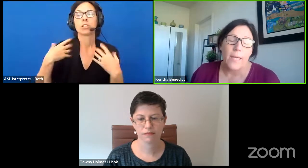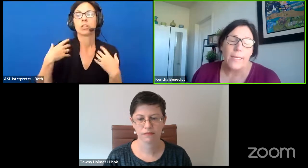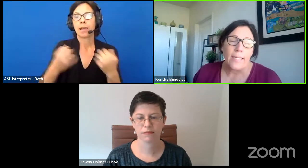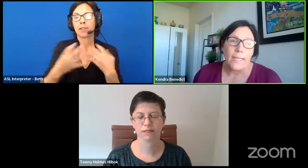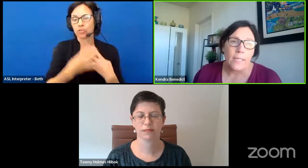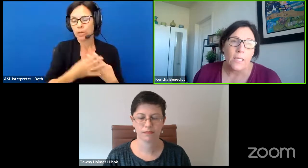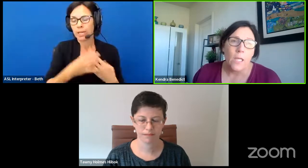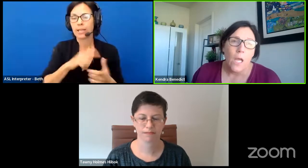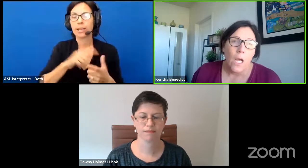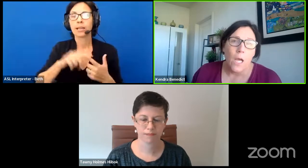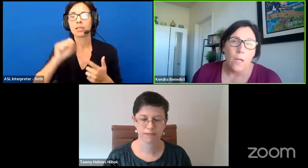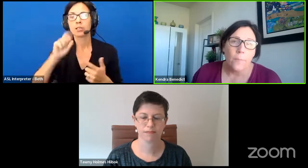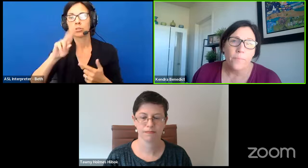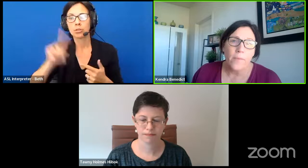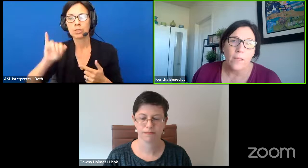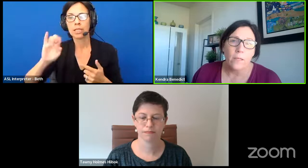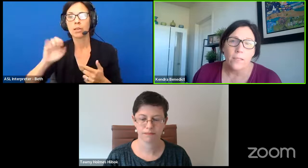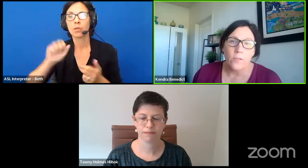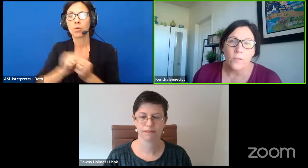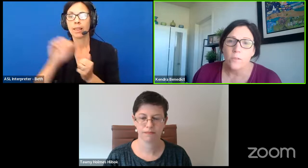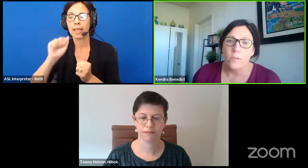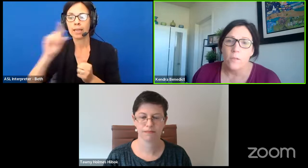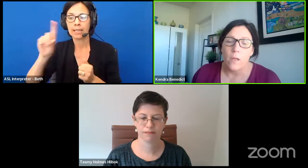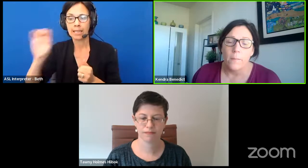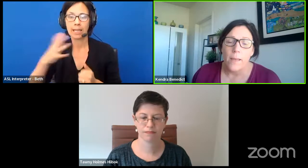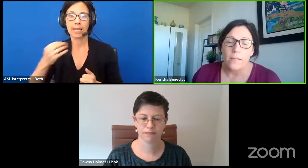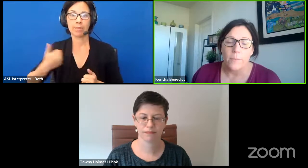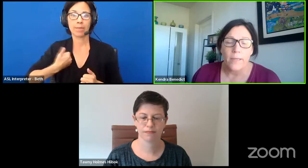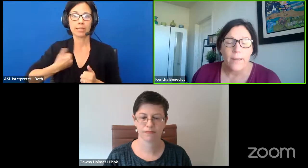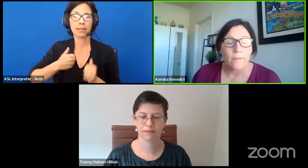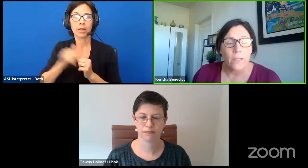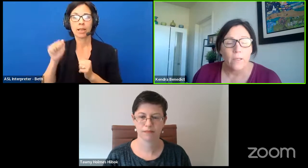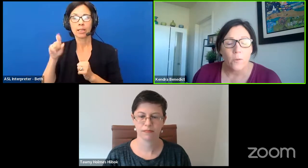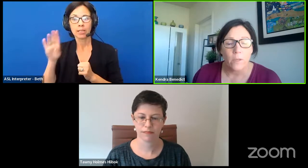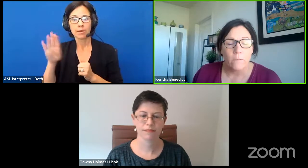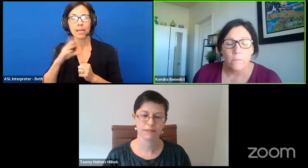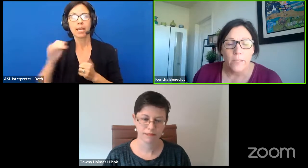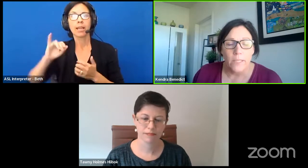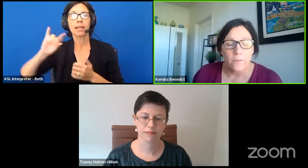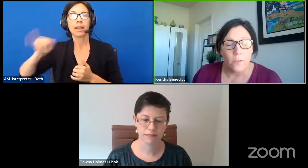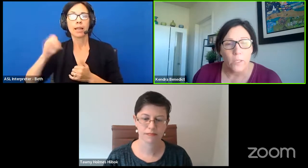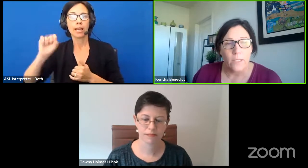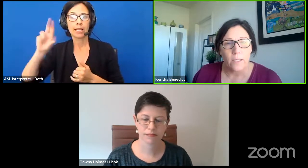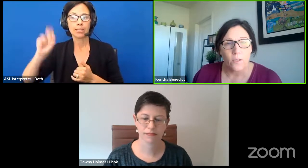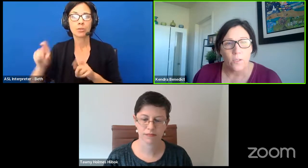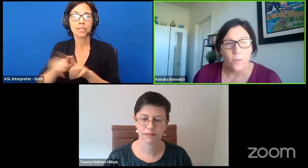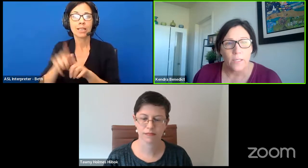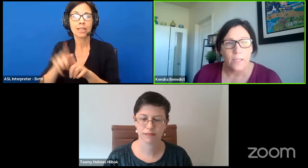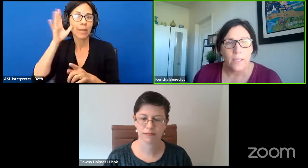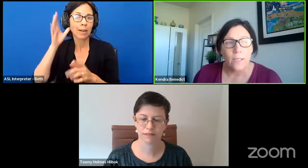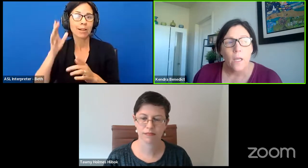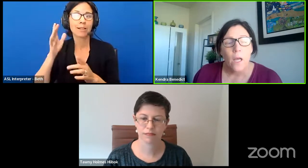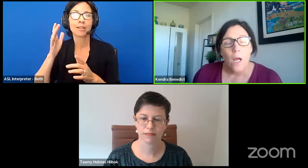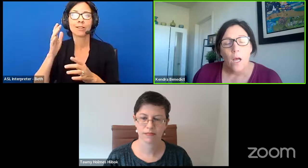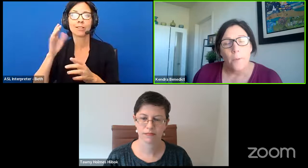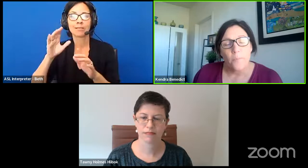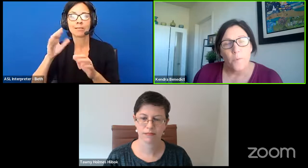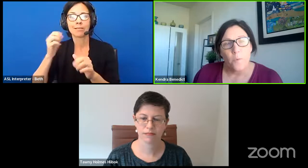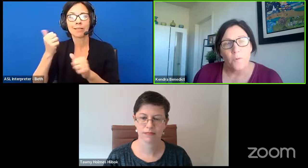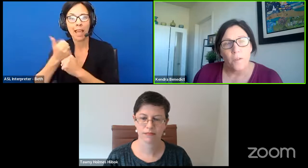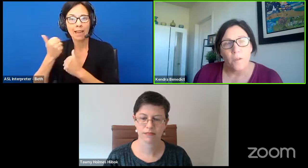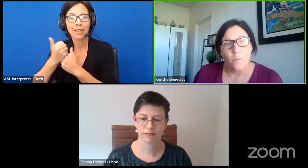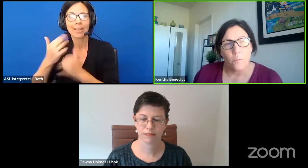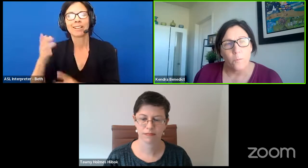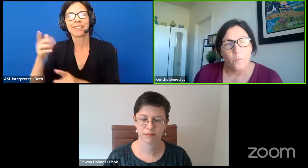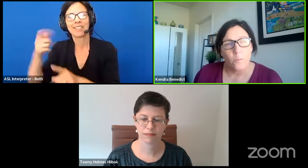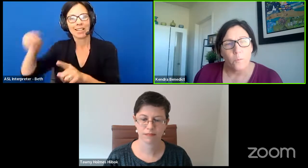with ADE, and Jesus as a parent advocate, knowing many different organizations around the state,